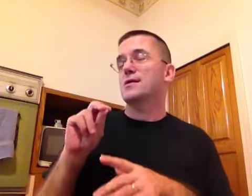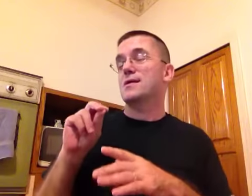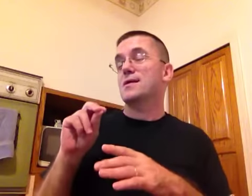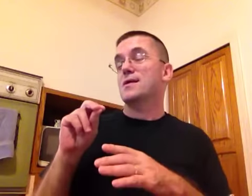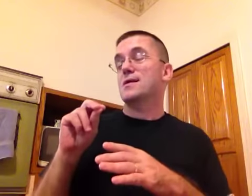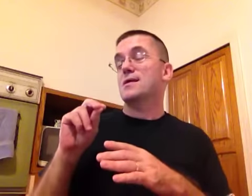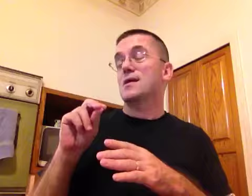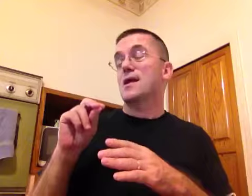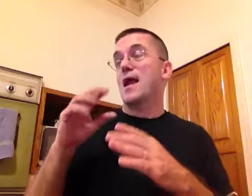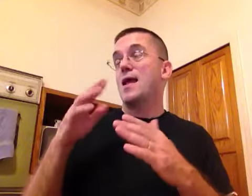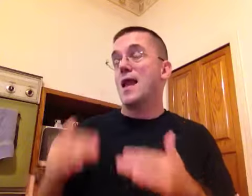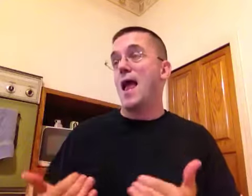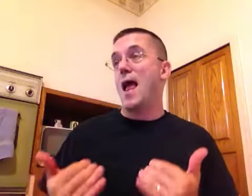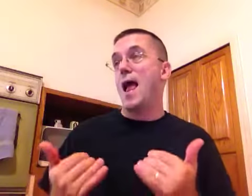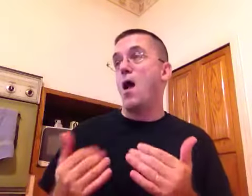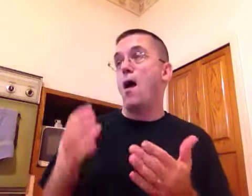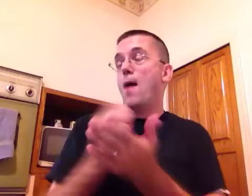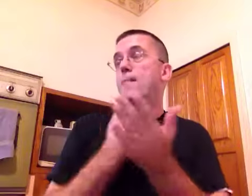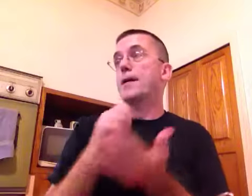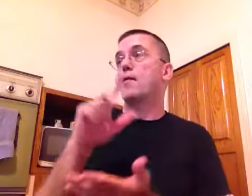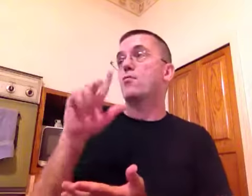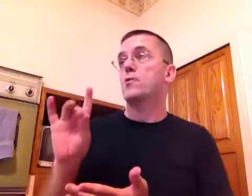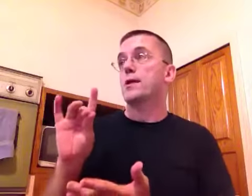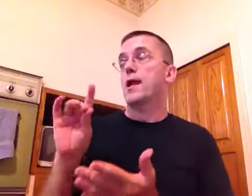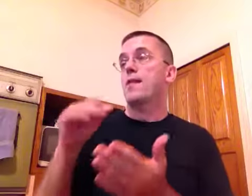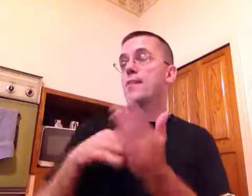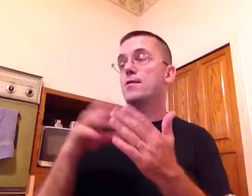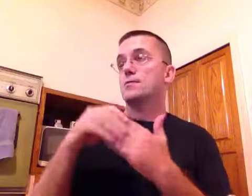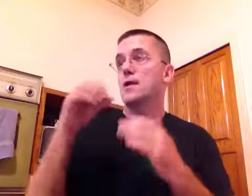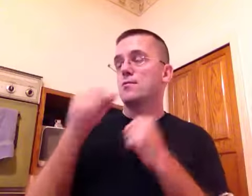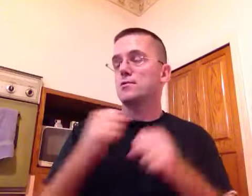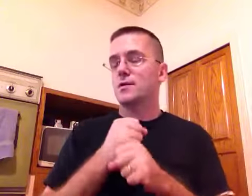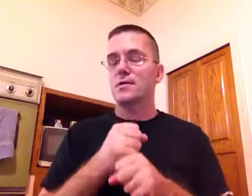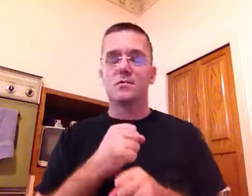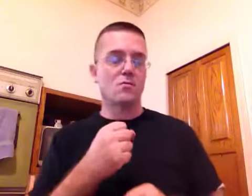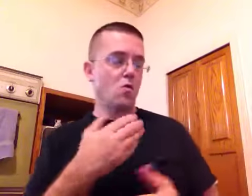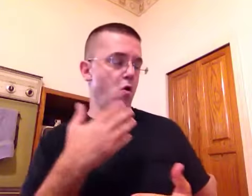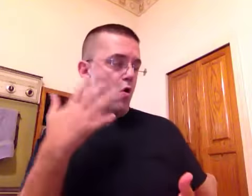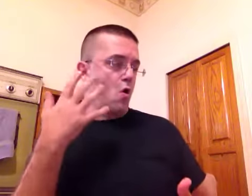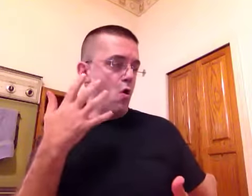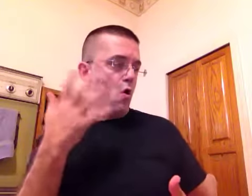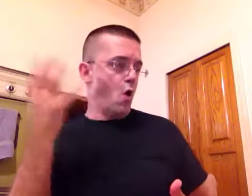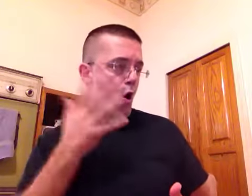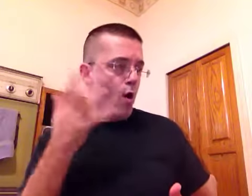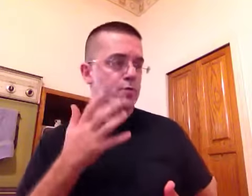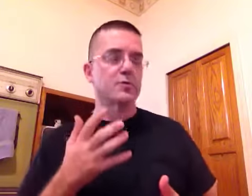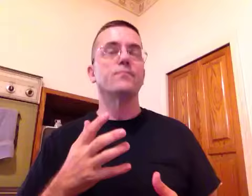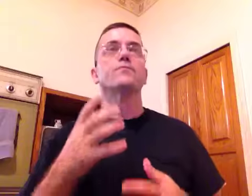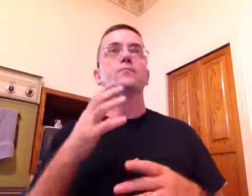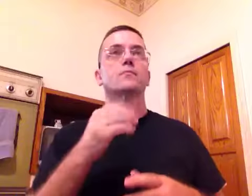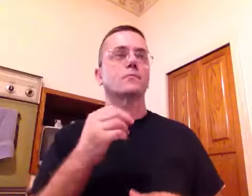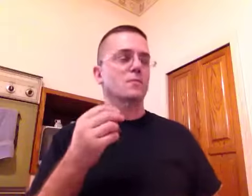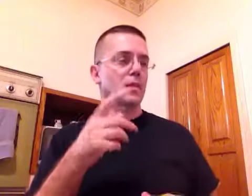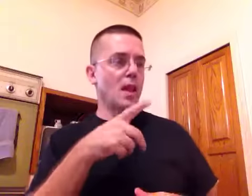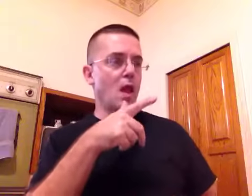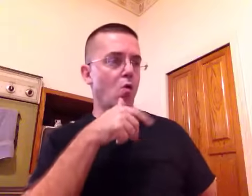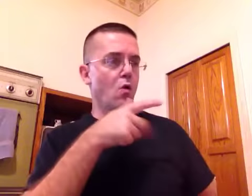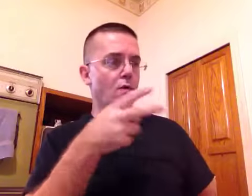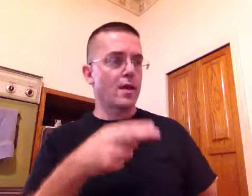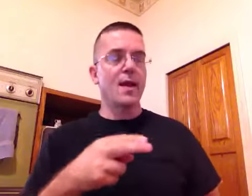These are my nieces, which I spend most of my time with. Ah, that'll work. Okay, cool. Very cool. Well, congratulations. Thank you. So